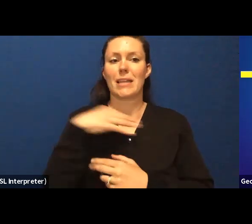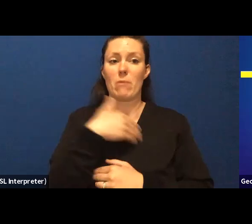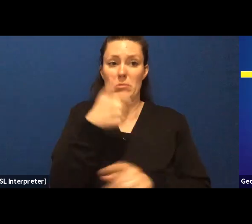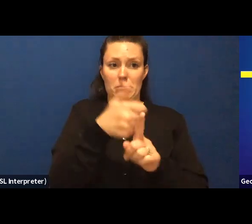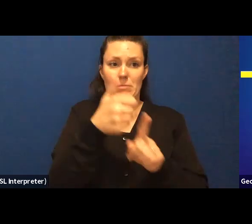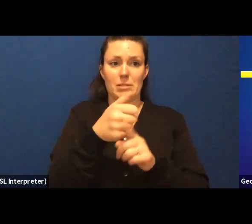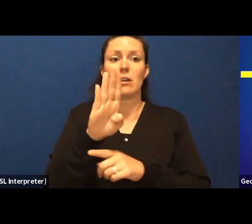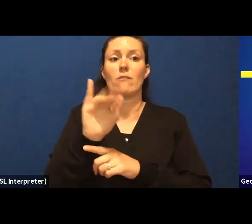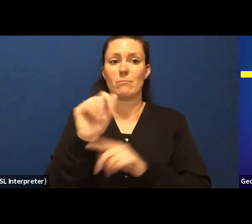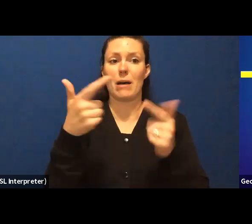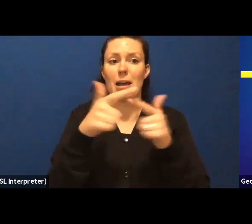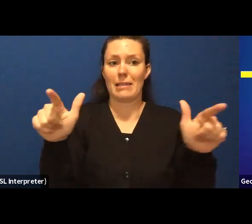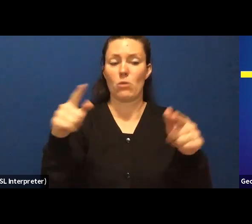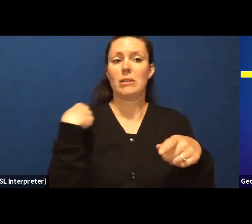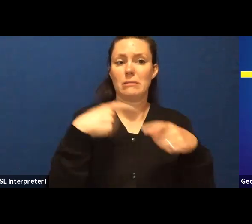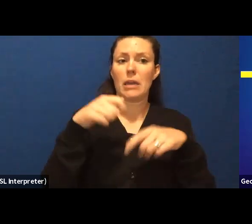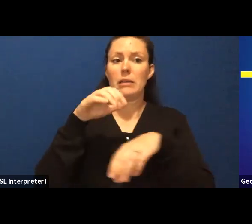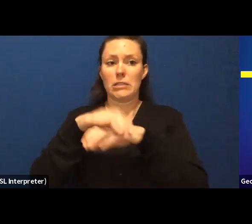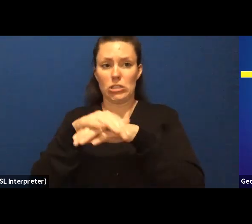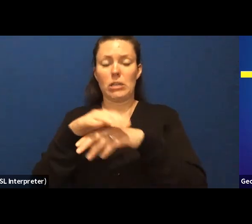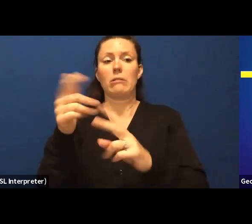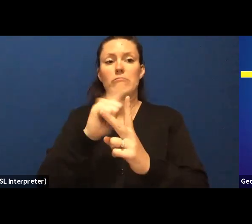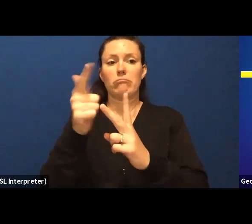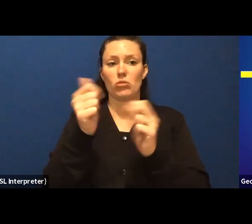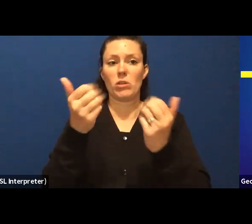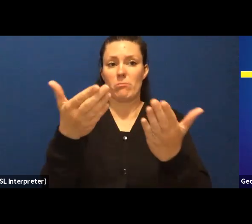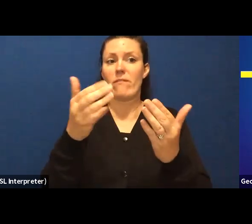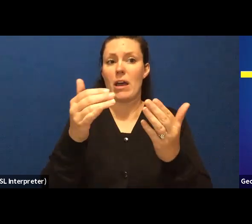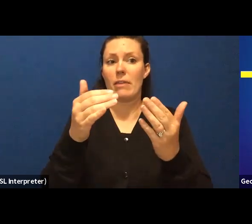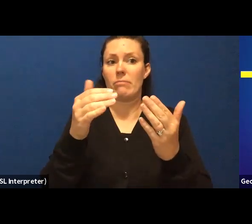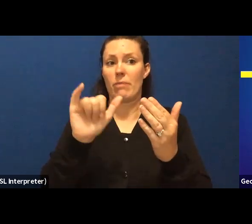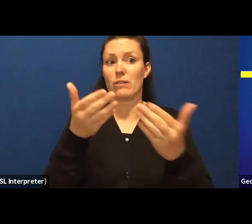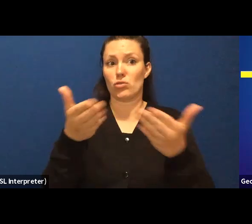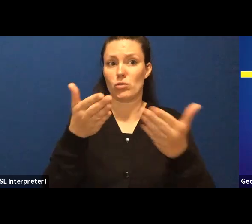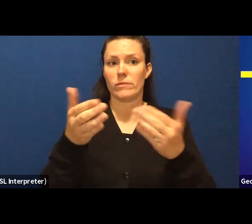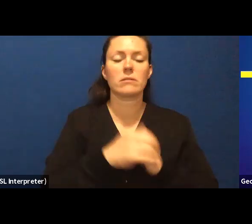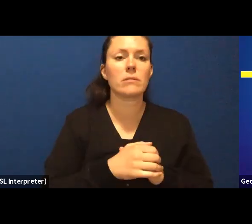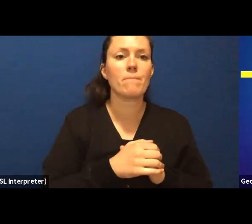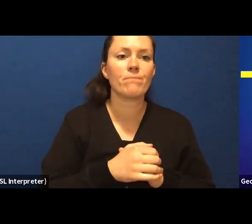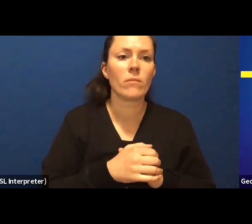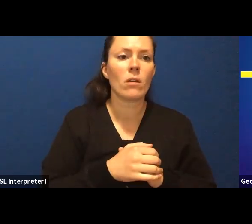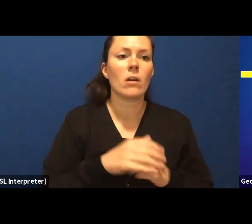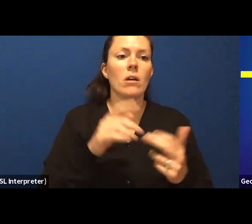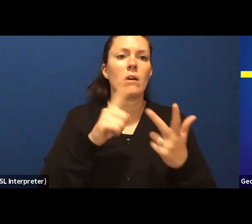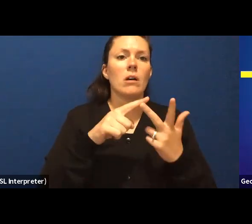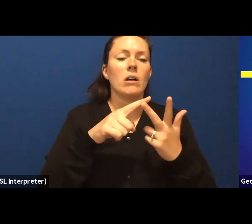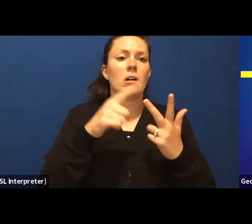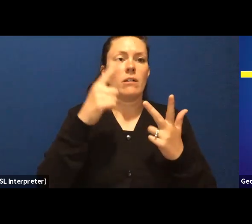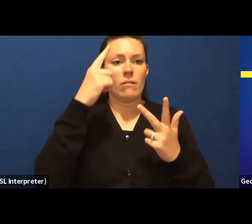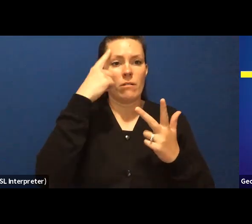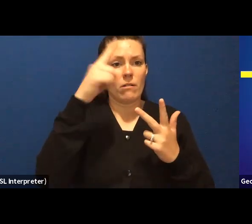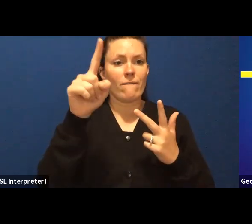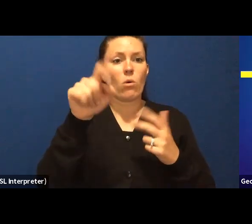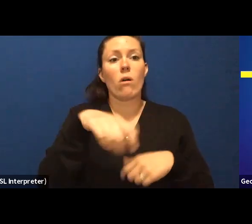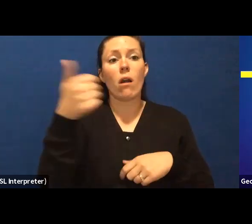That has been always, the case for us. We try to do offer services bilingual. In terms of the